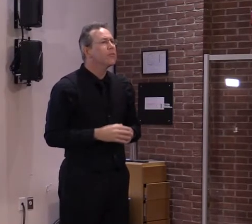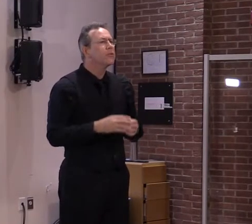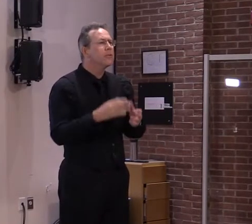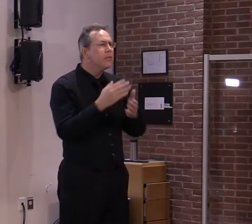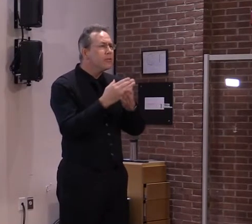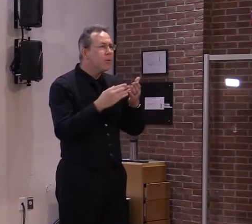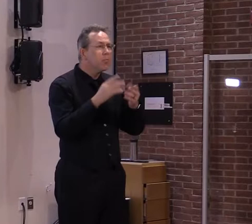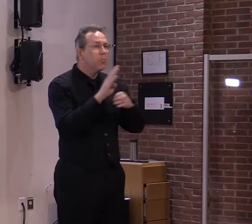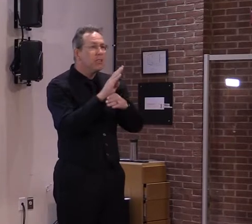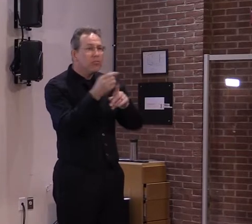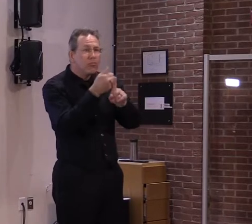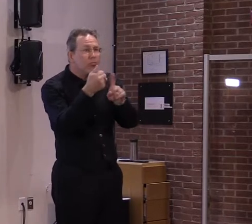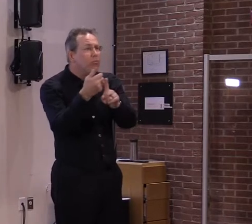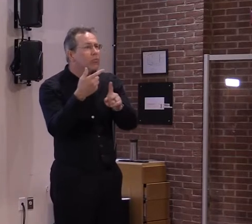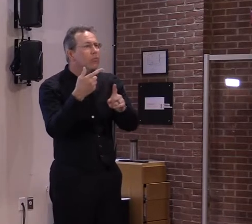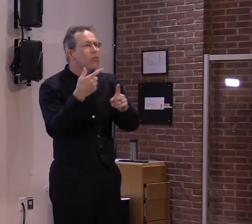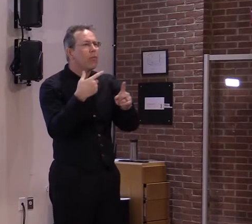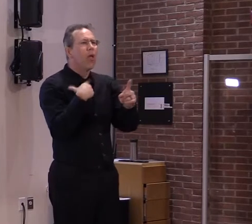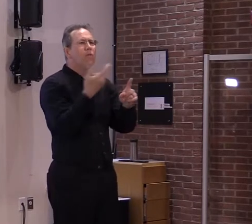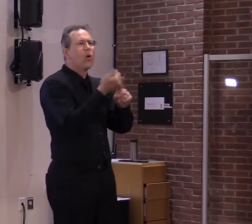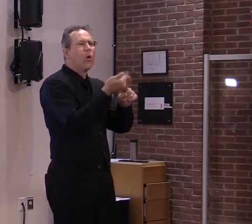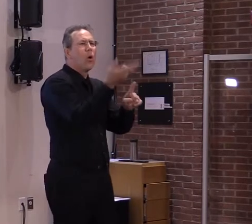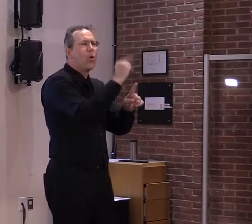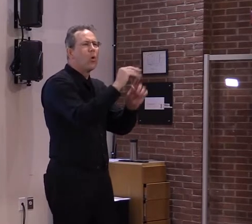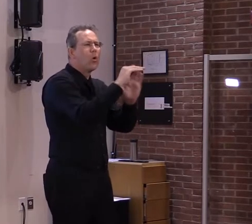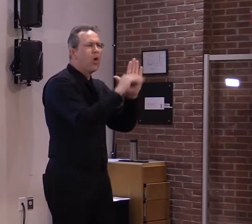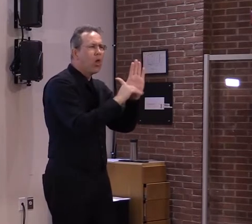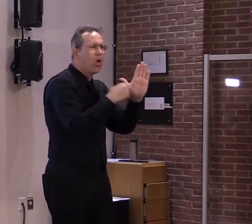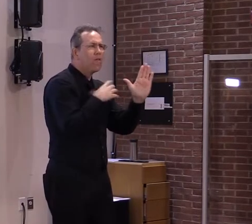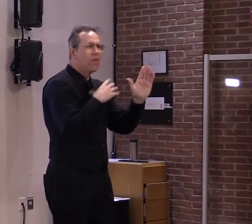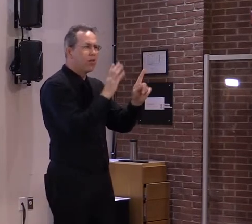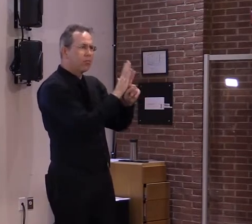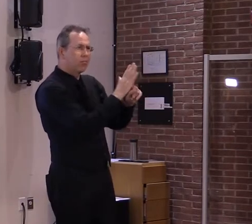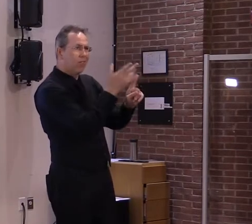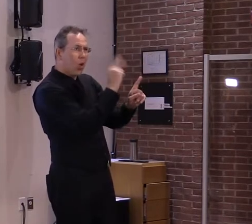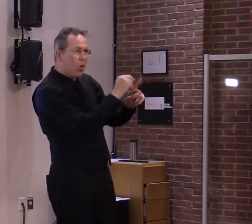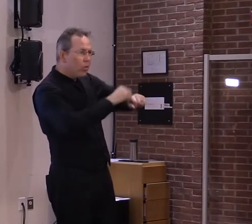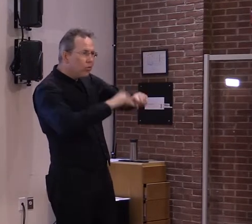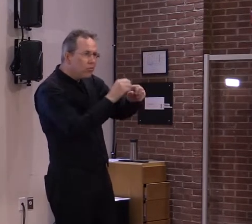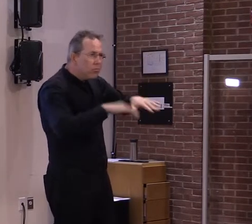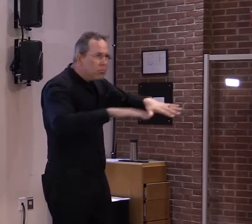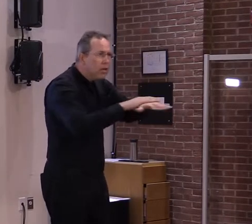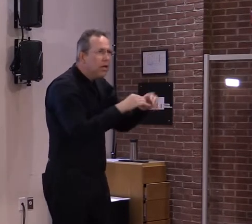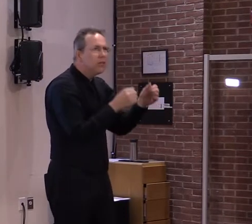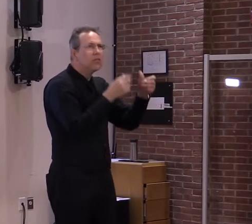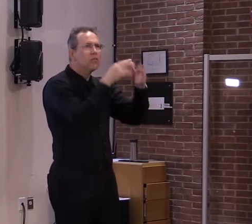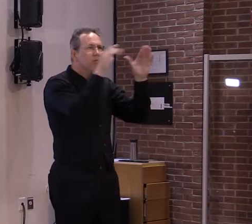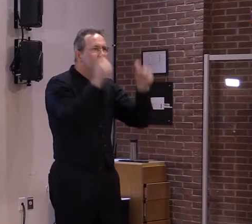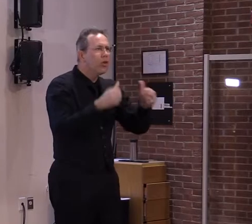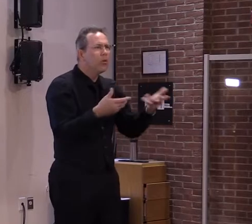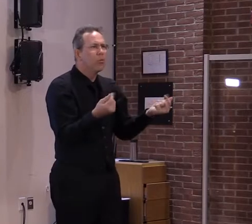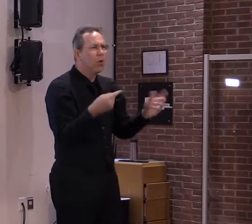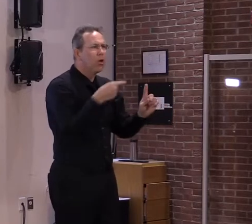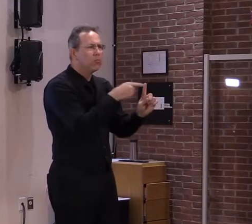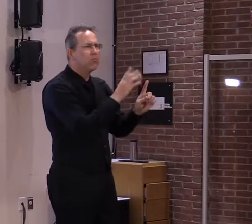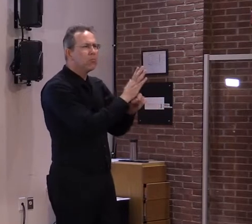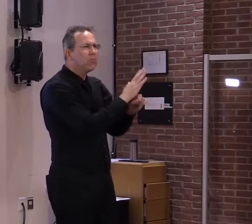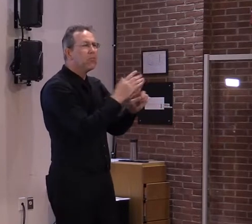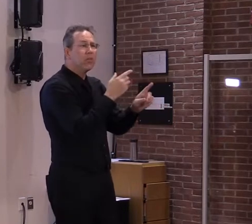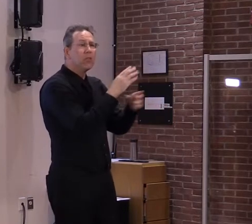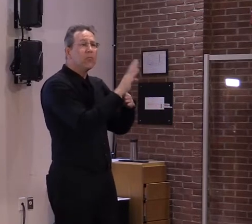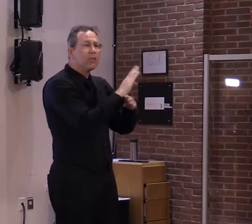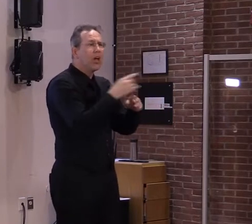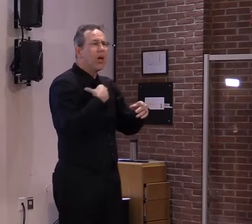that are unique to their establishment. This is their right to do so. We hope all Vermonters will continue to